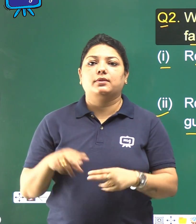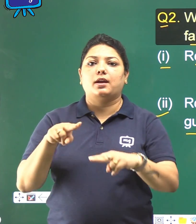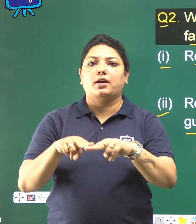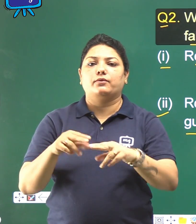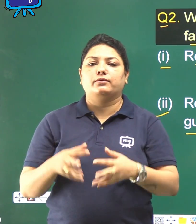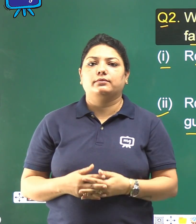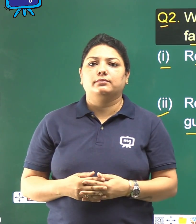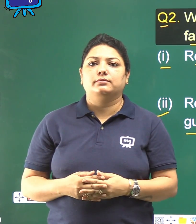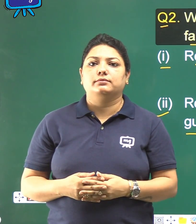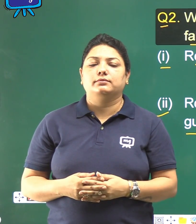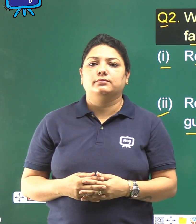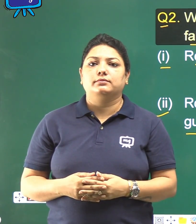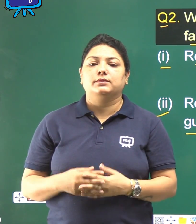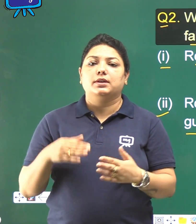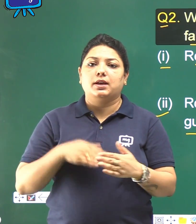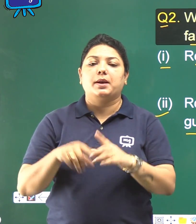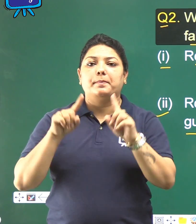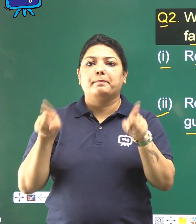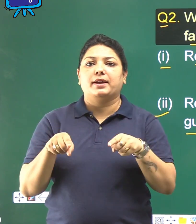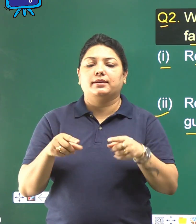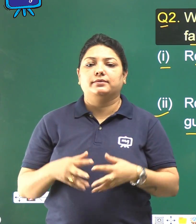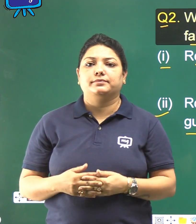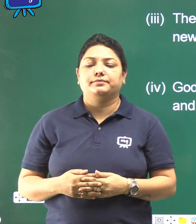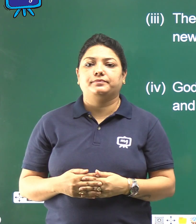F in the bracket.